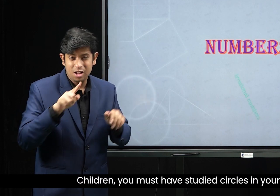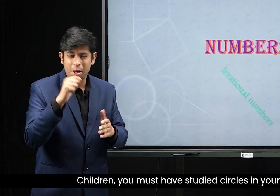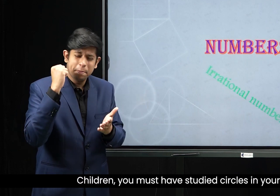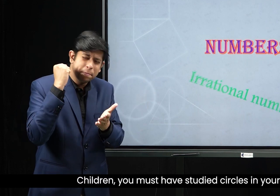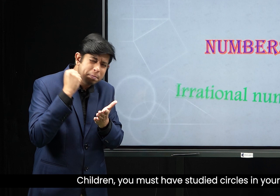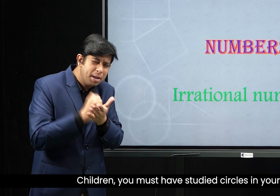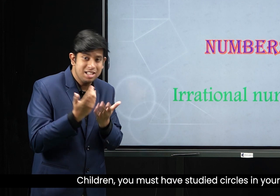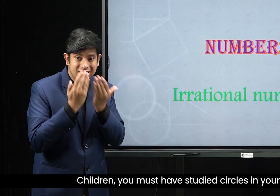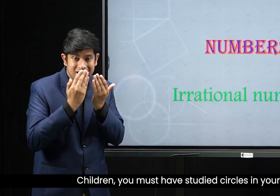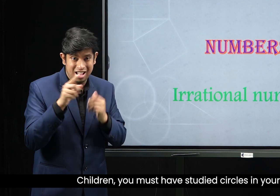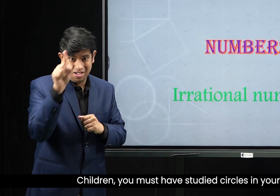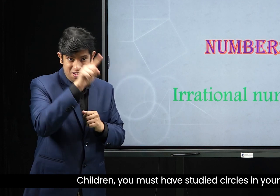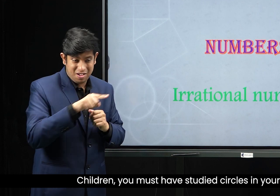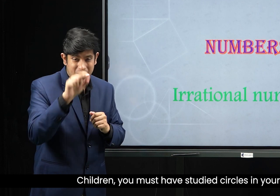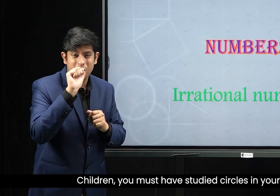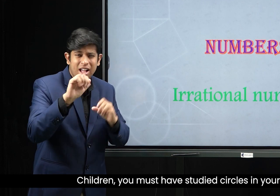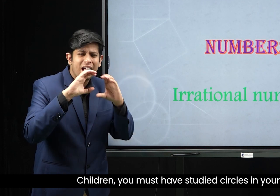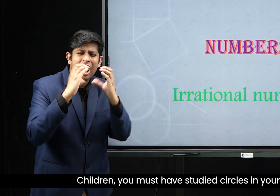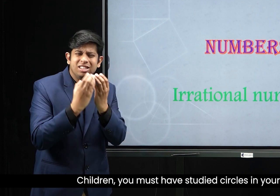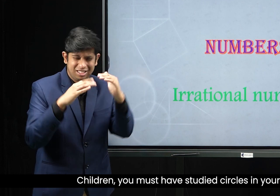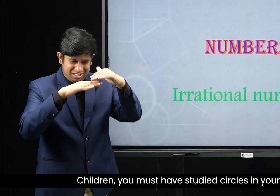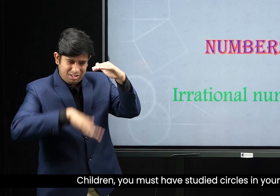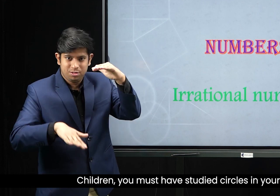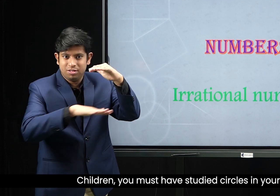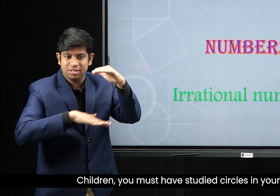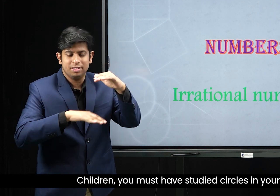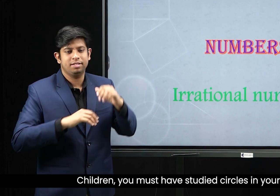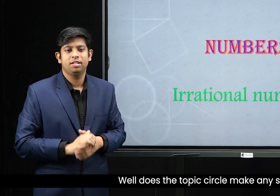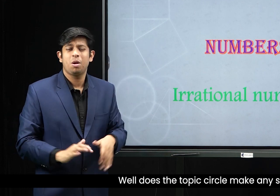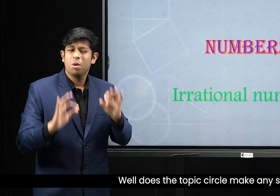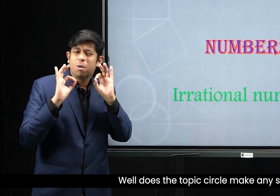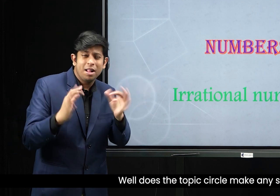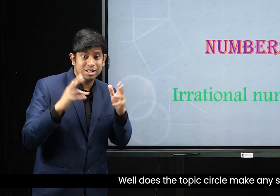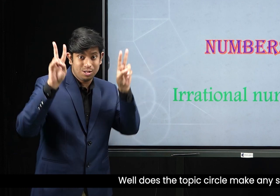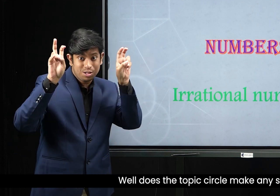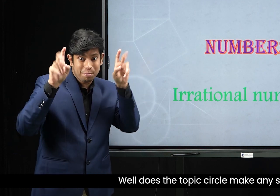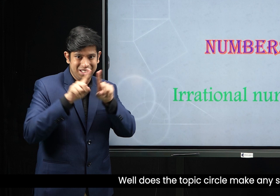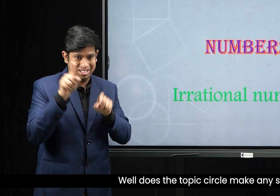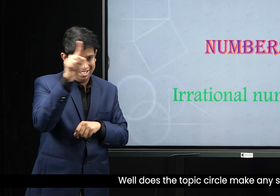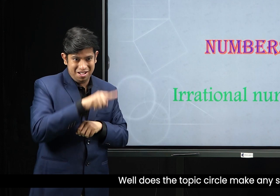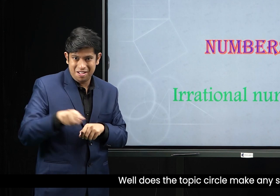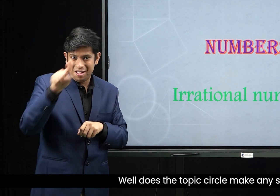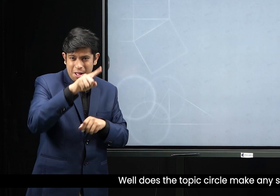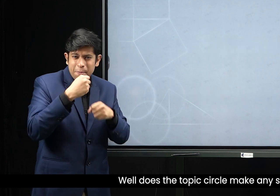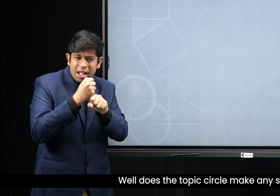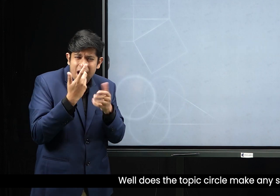Children, you must have studied circles in your lower classes. Well, does the topic circle make any